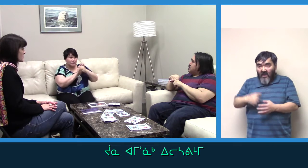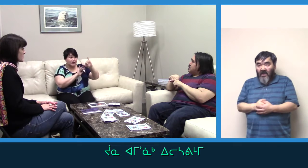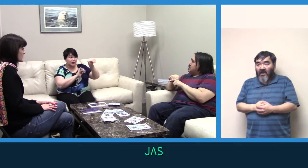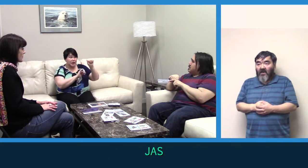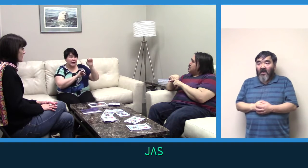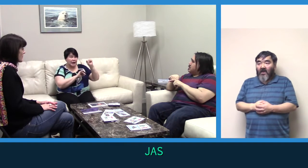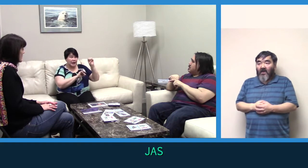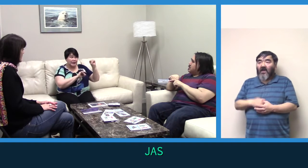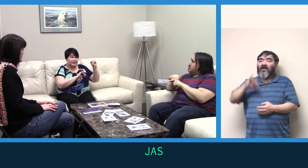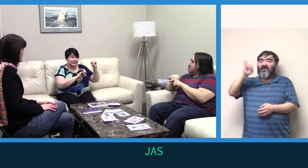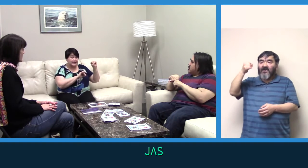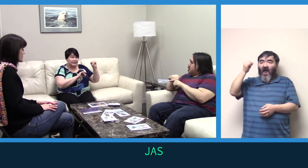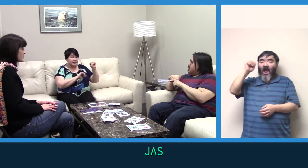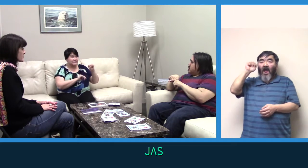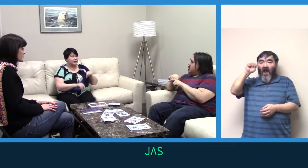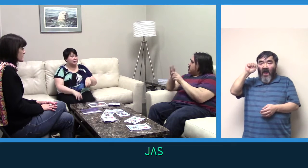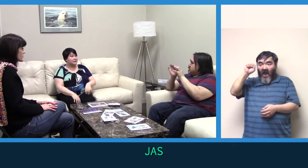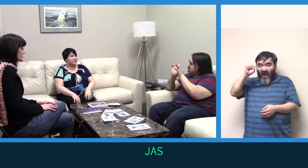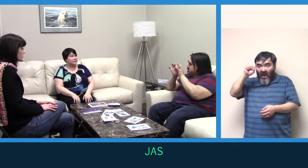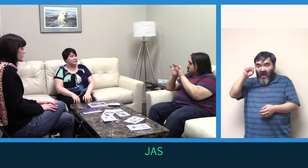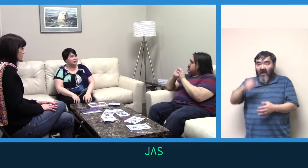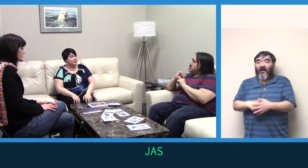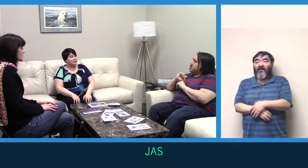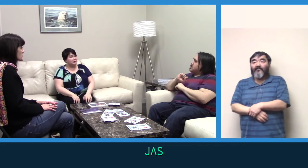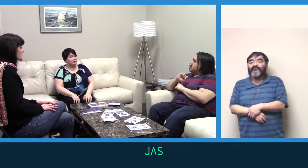School. JAS.